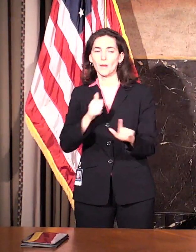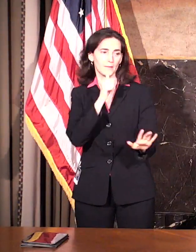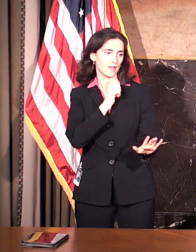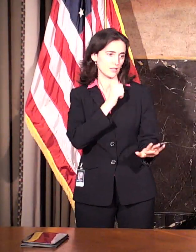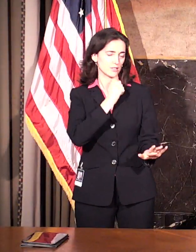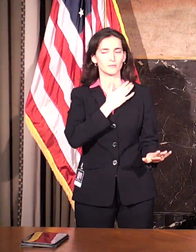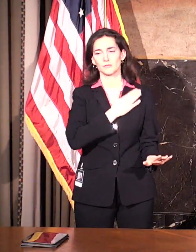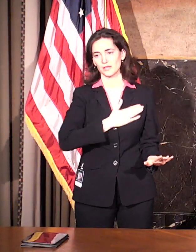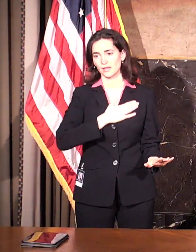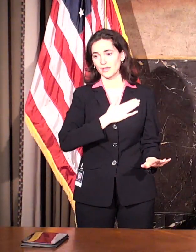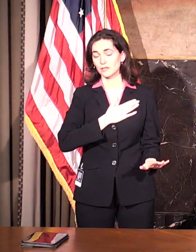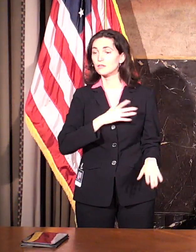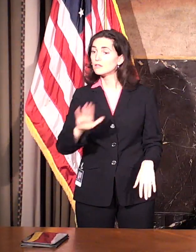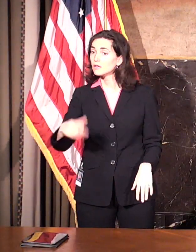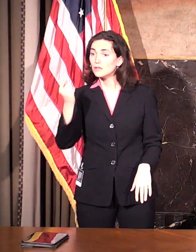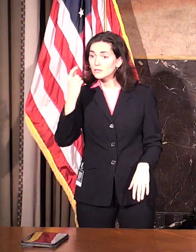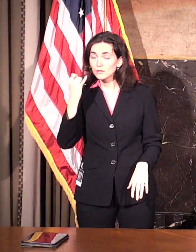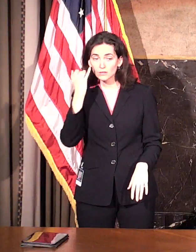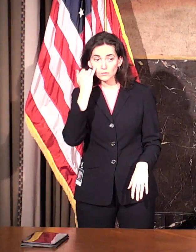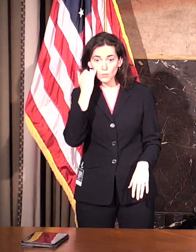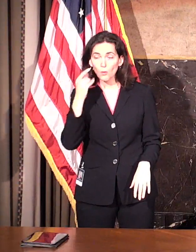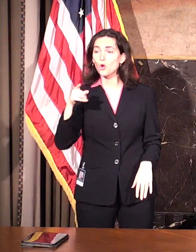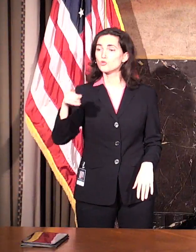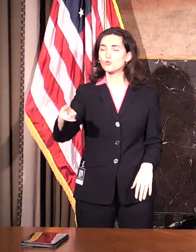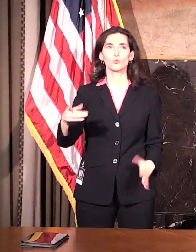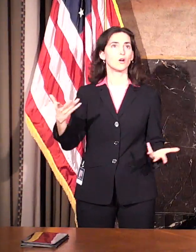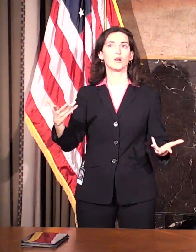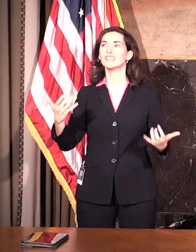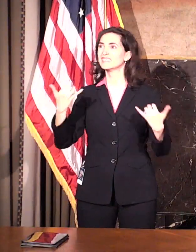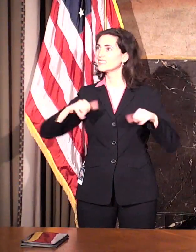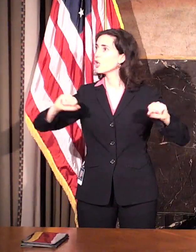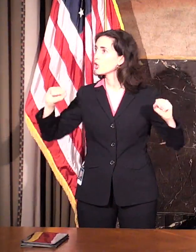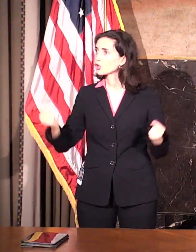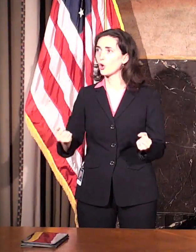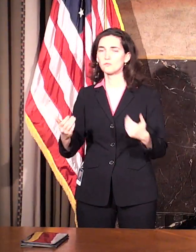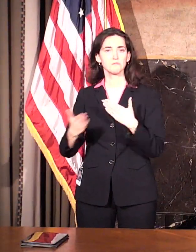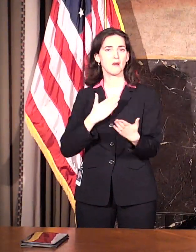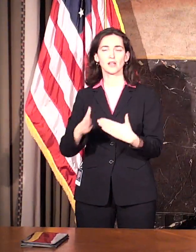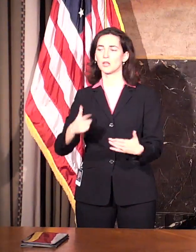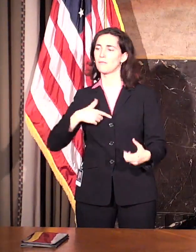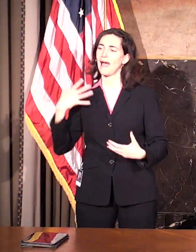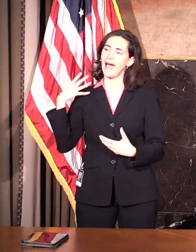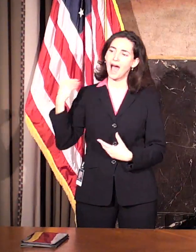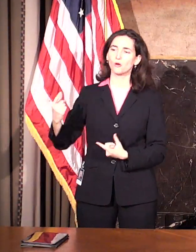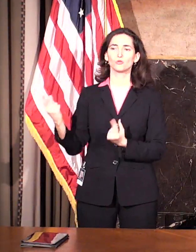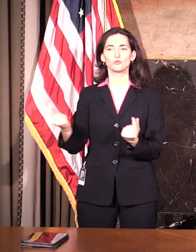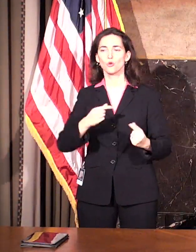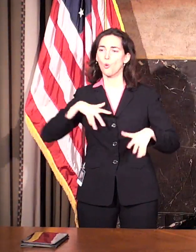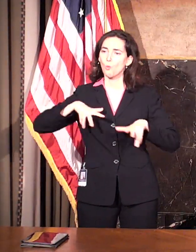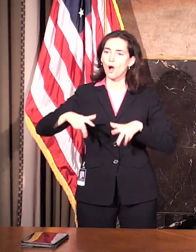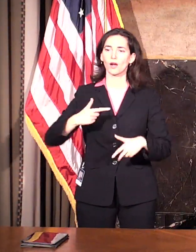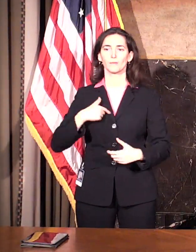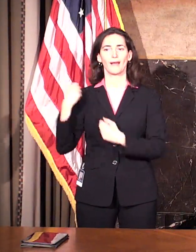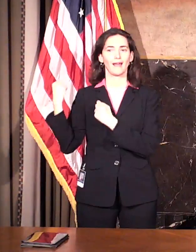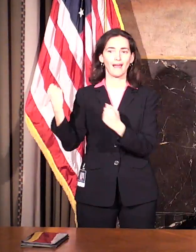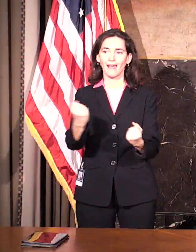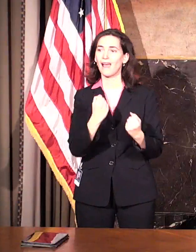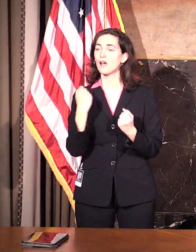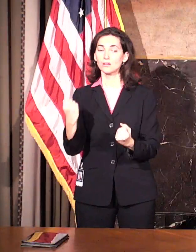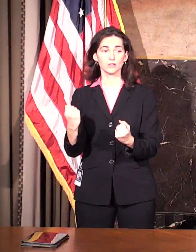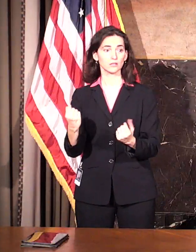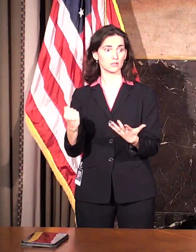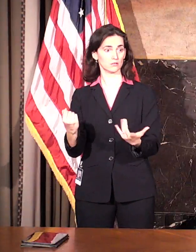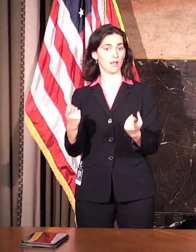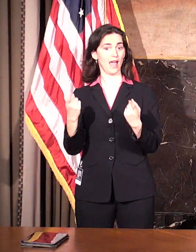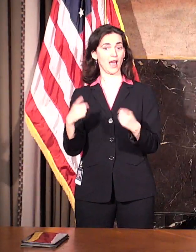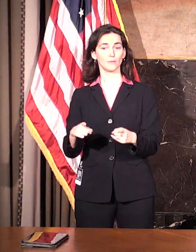understand that if you're out there too early and you put yourself in harm's way, then the first responder is being needlessly put in harm's